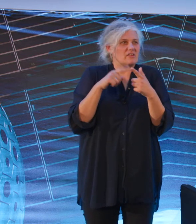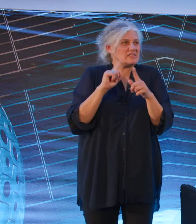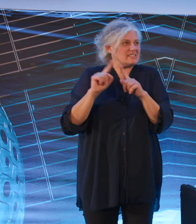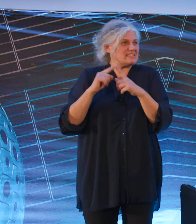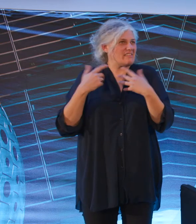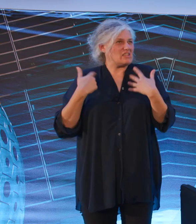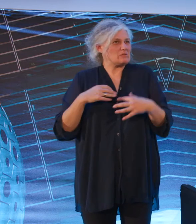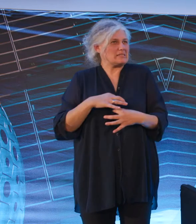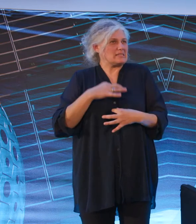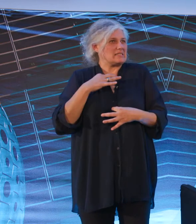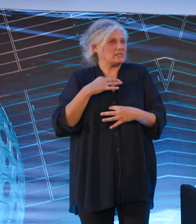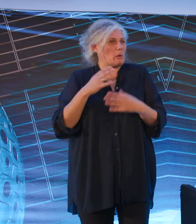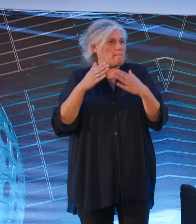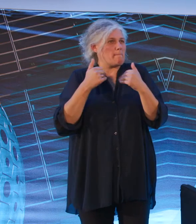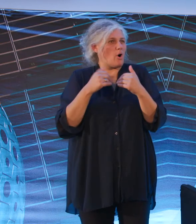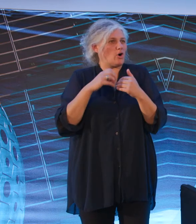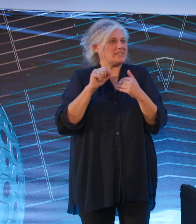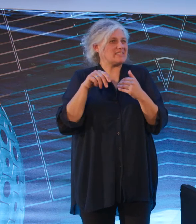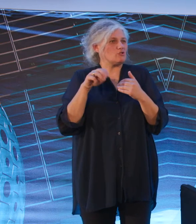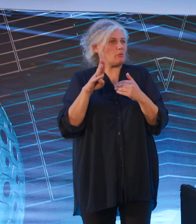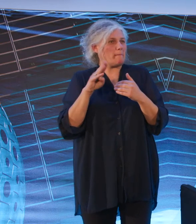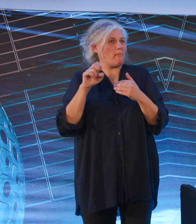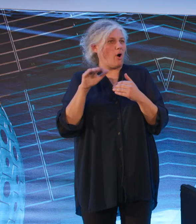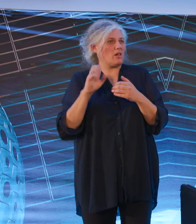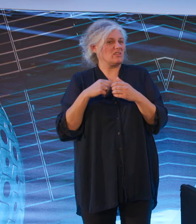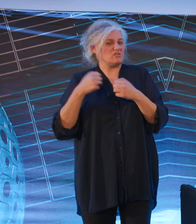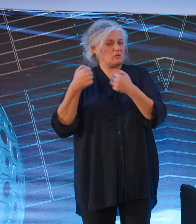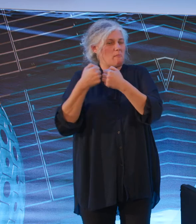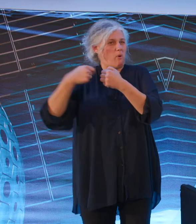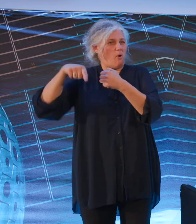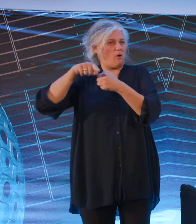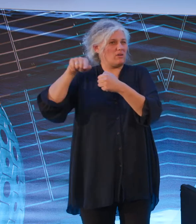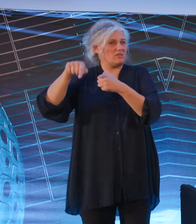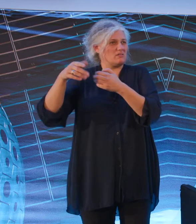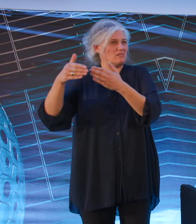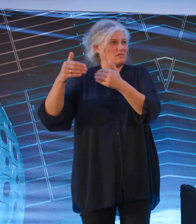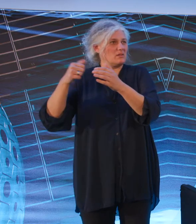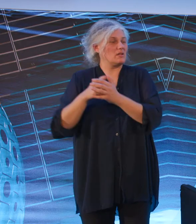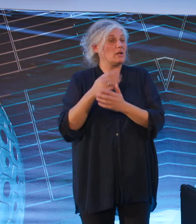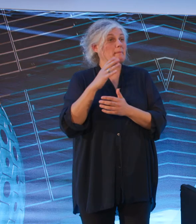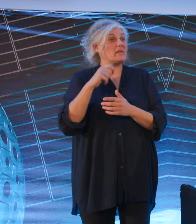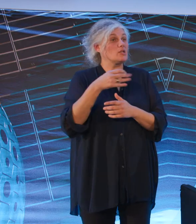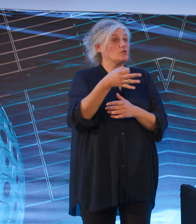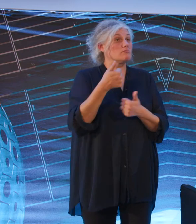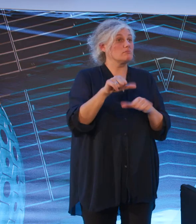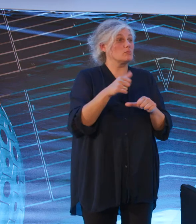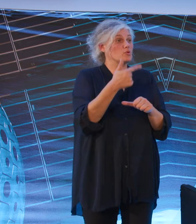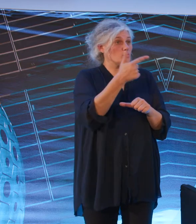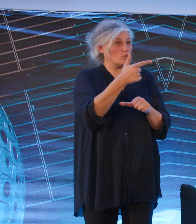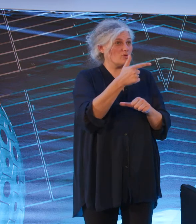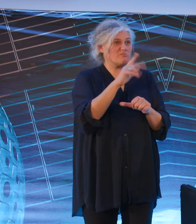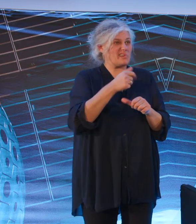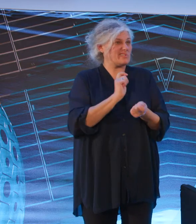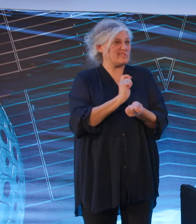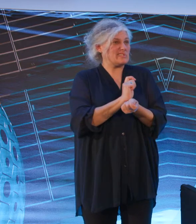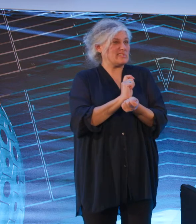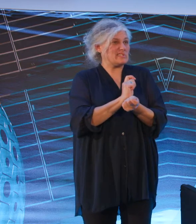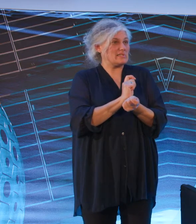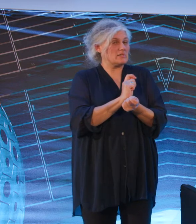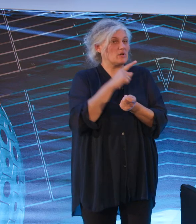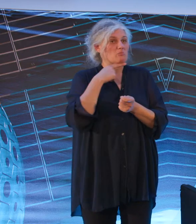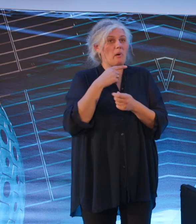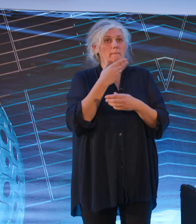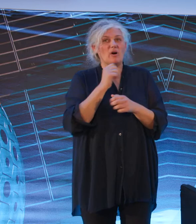souvenir sweater they bought her at a strip mall just beyond the border. Billy got one too, but he threw up on it. The boy's